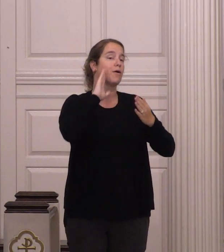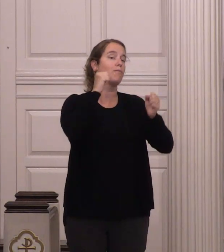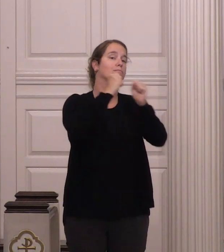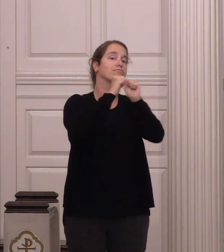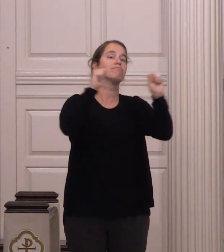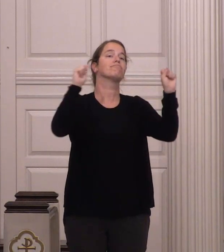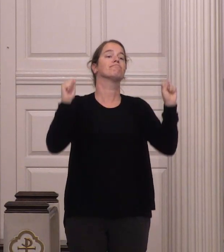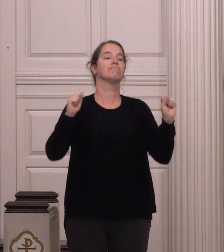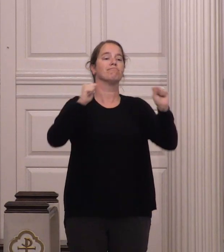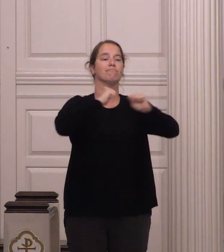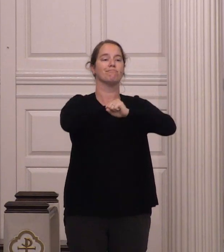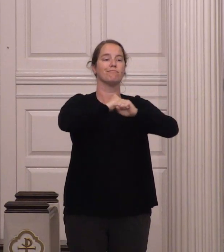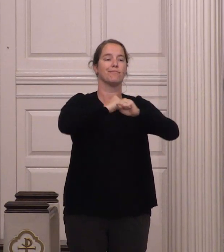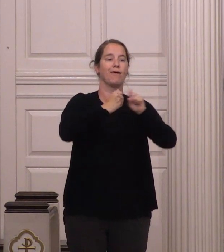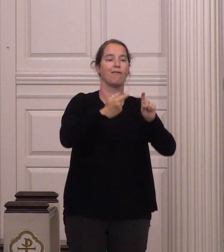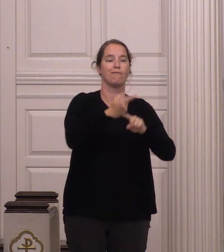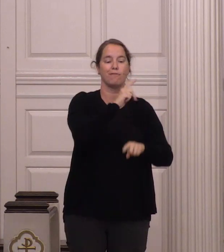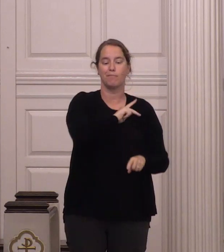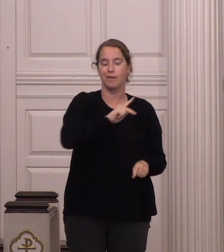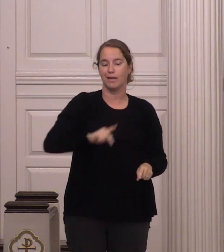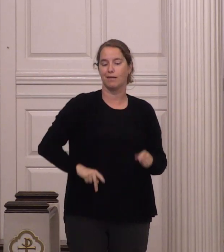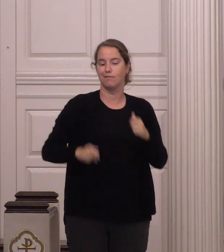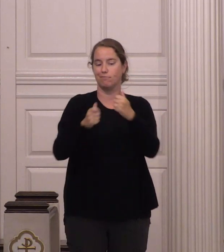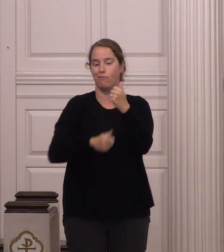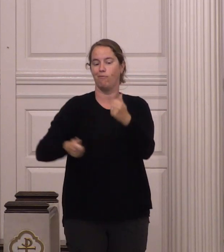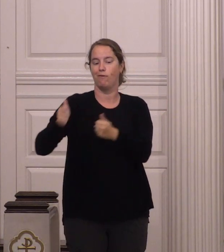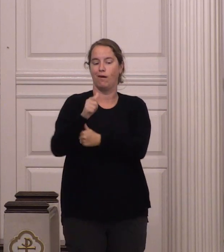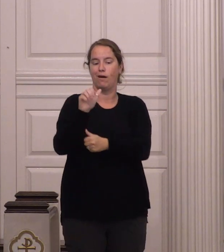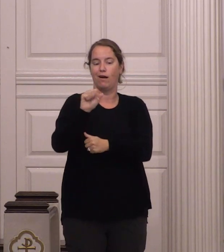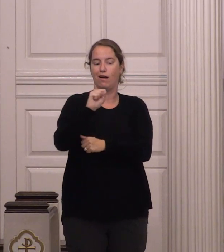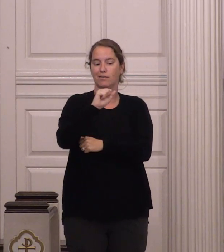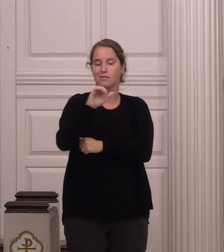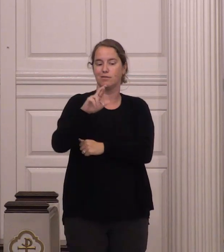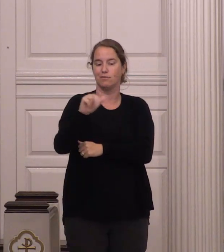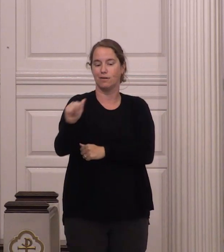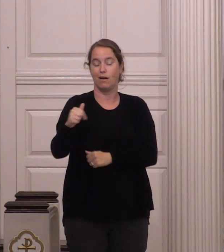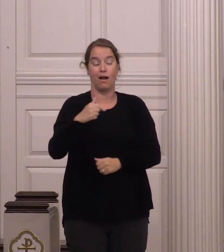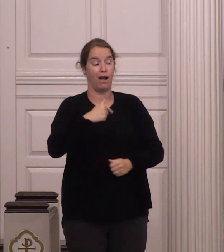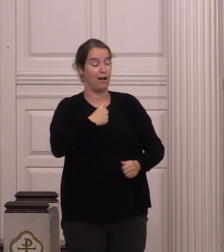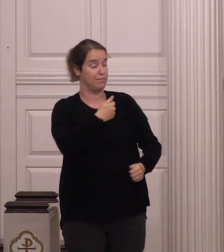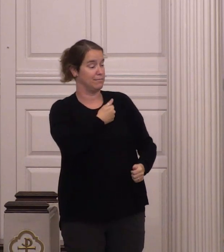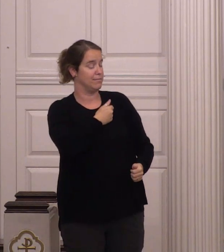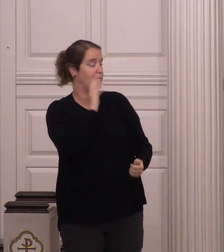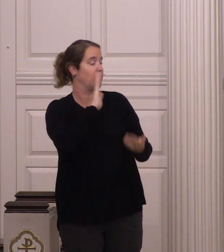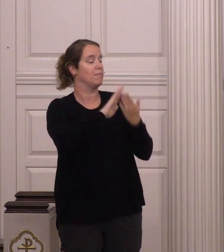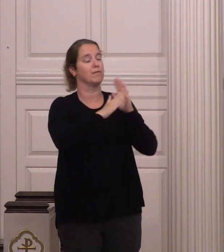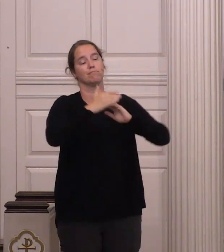of Assyria. I will be a shield to this city."